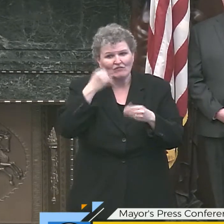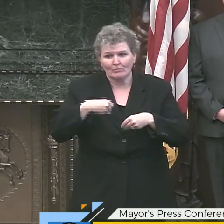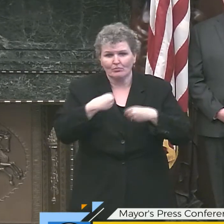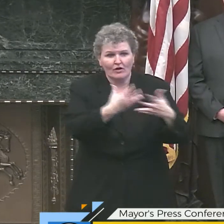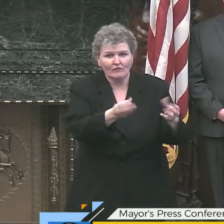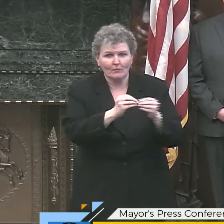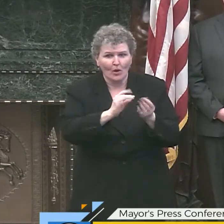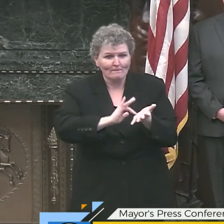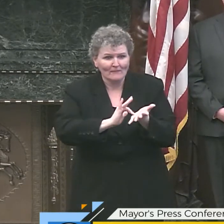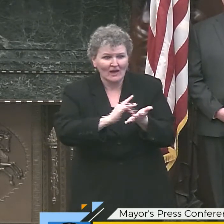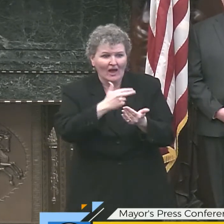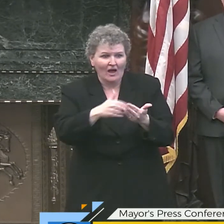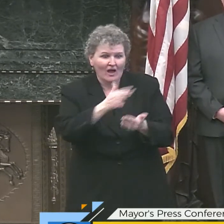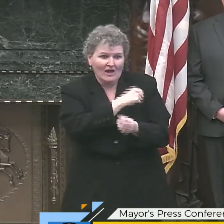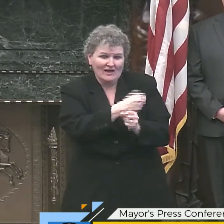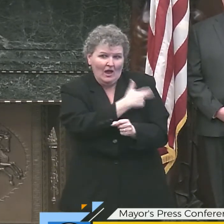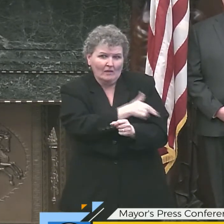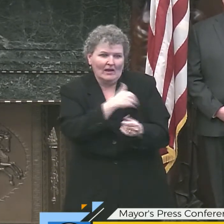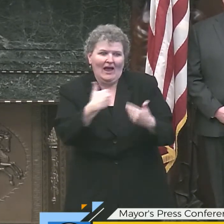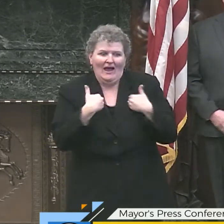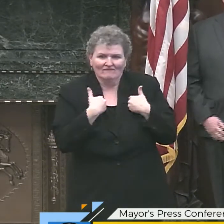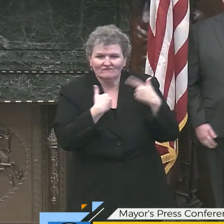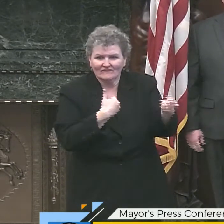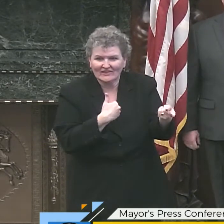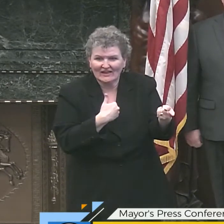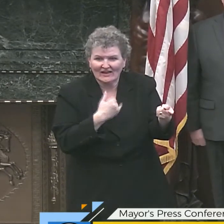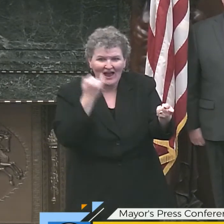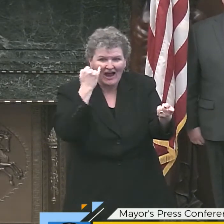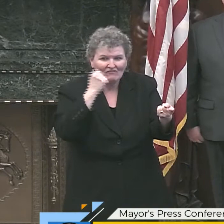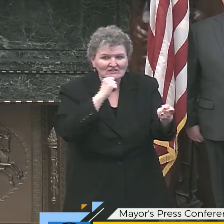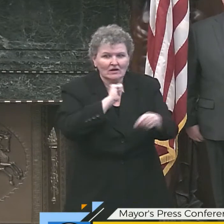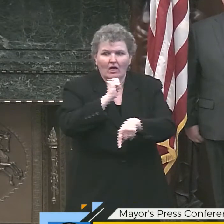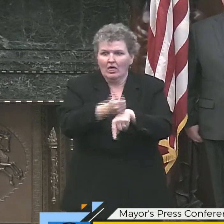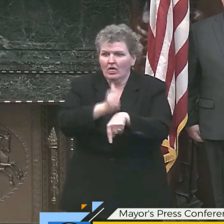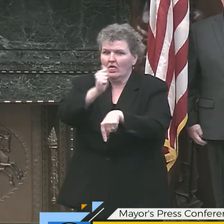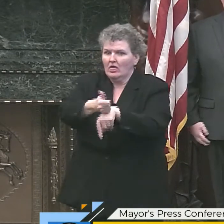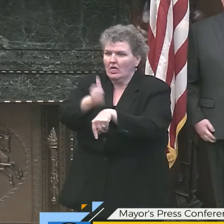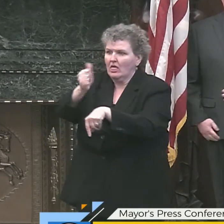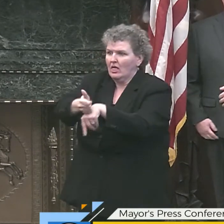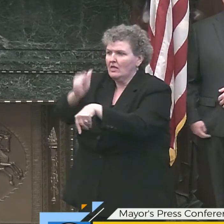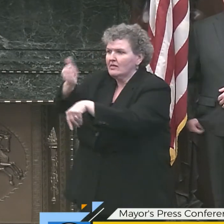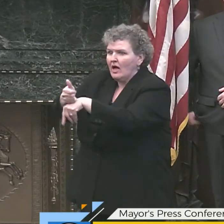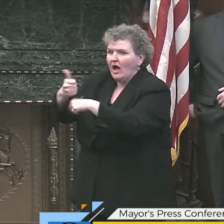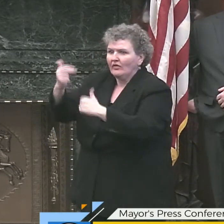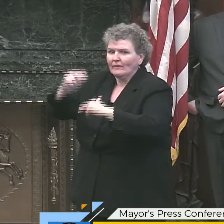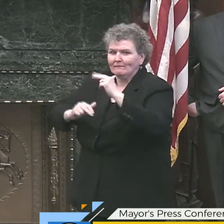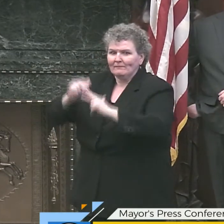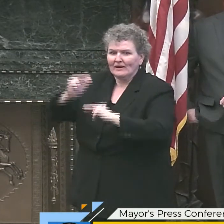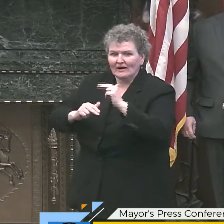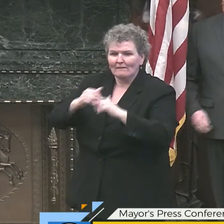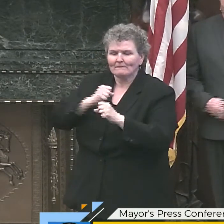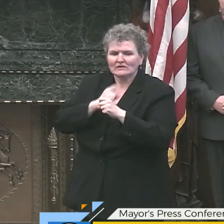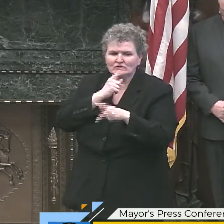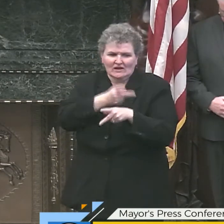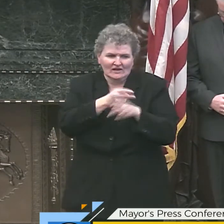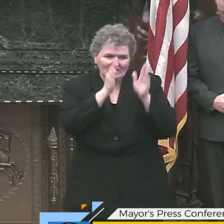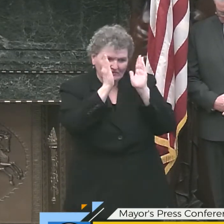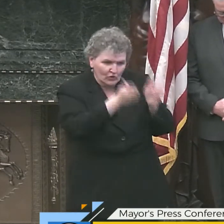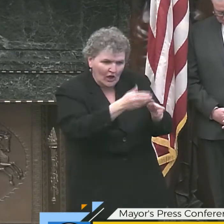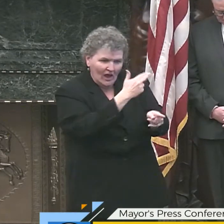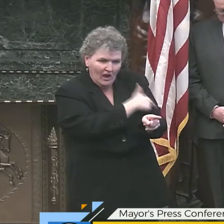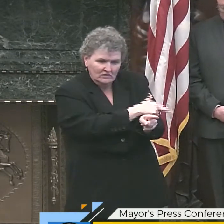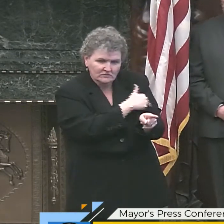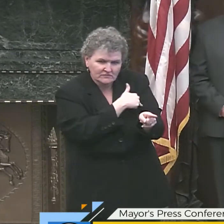all the major health systems in the city. They're all looking at options for how they can do that, and there could be a substantial increase in beds just by expanding into existing